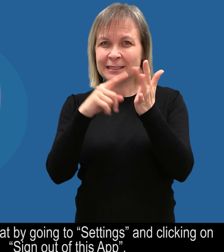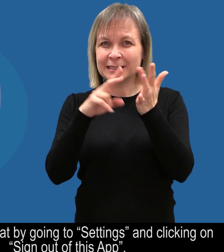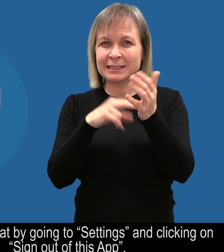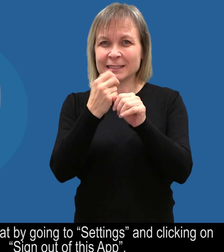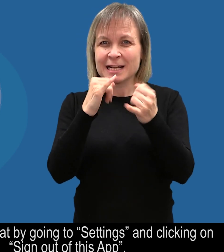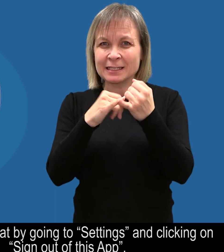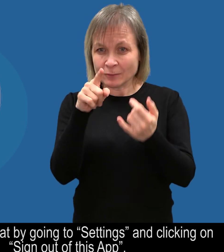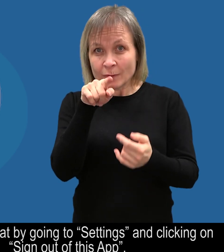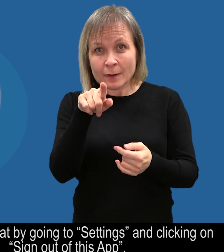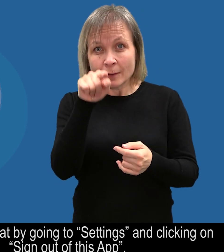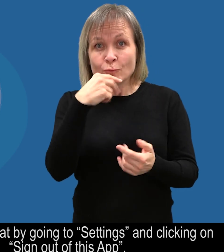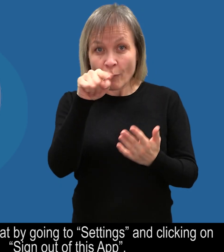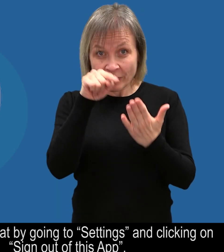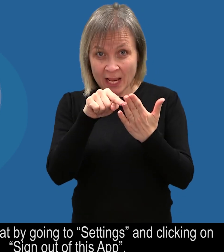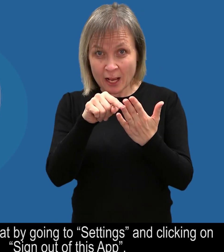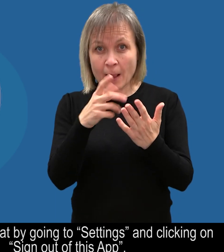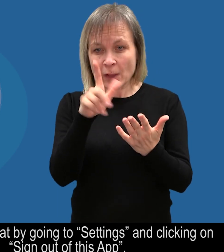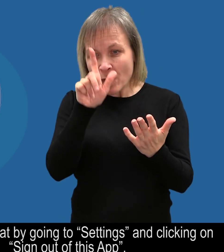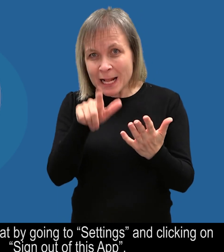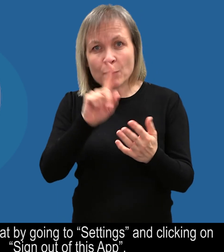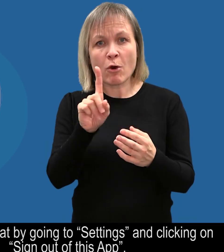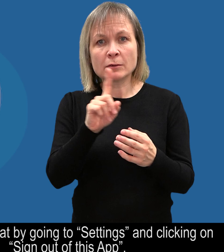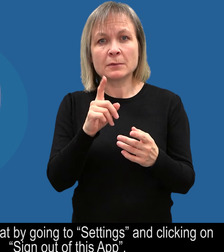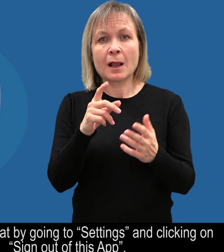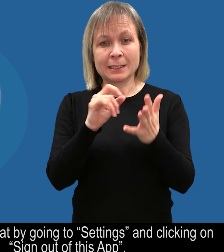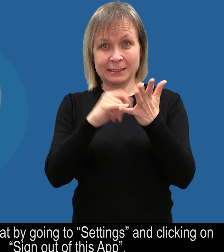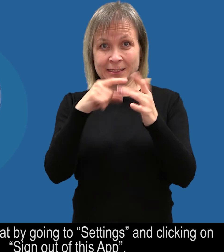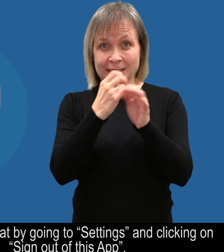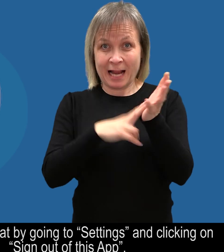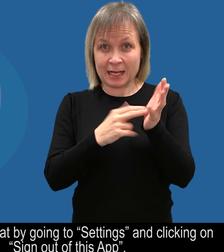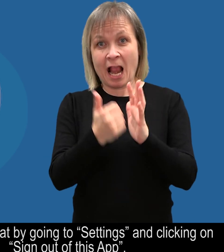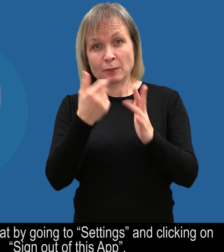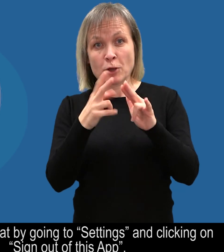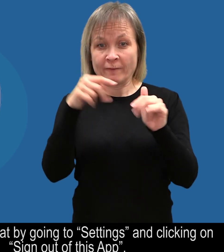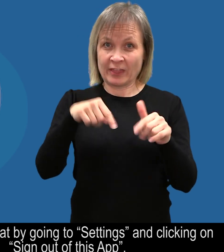You can do that by going to Settings and clicking on Sign out of this app.